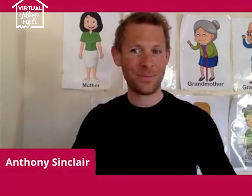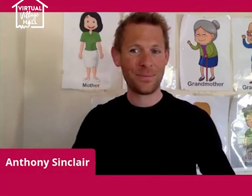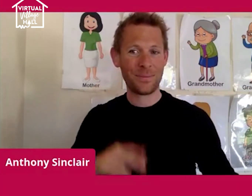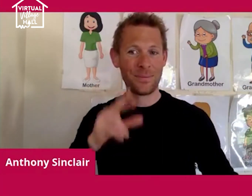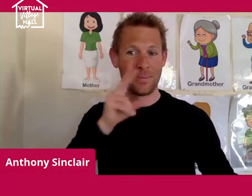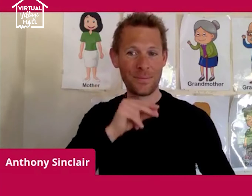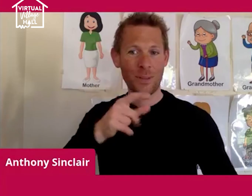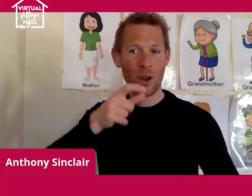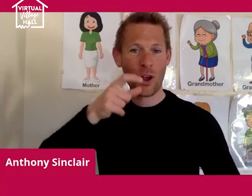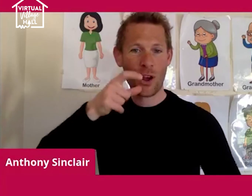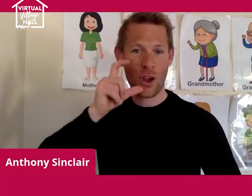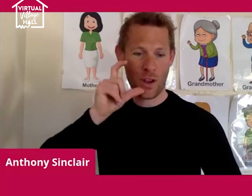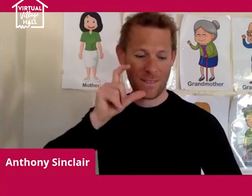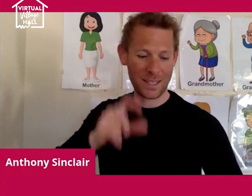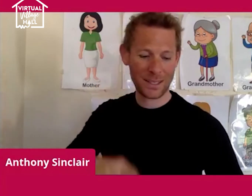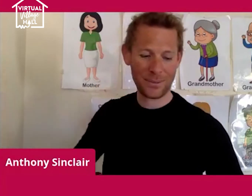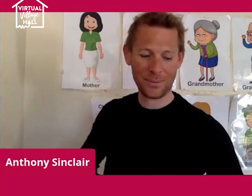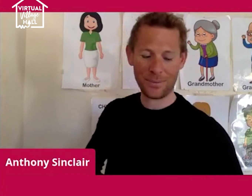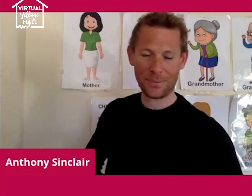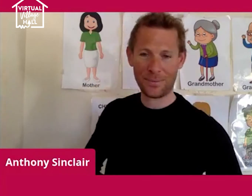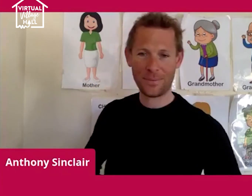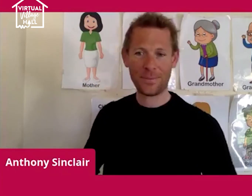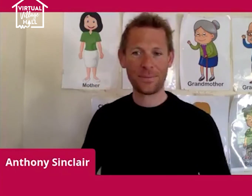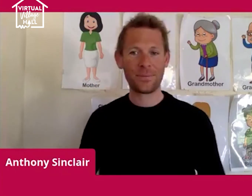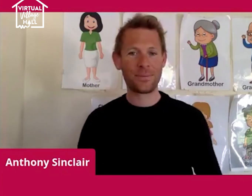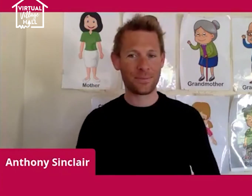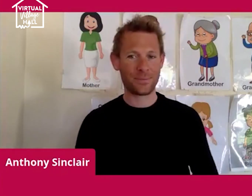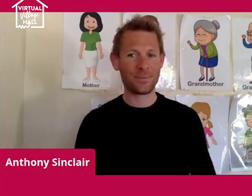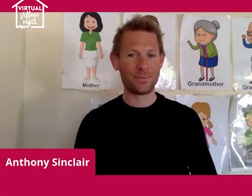So coffee. The sign is coffee.